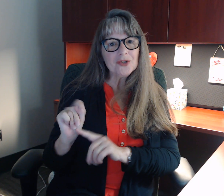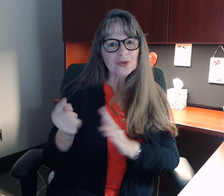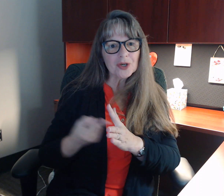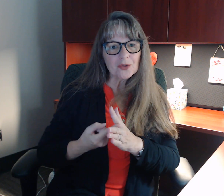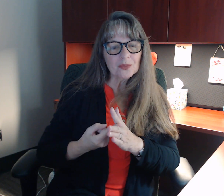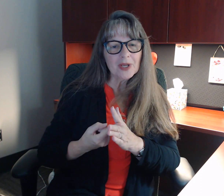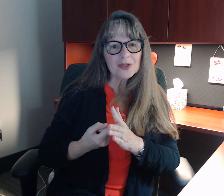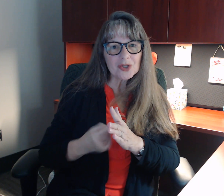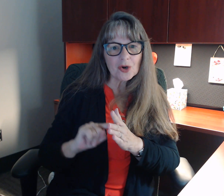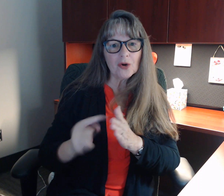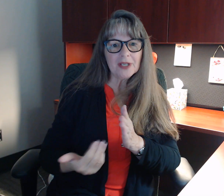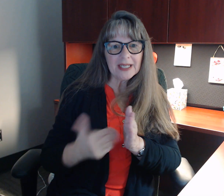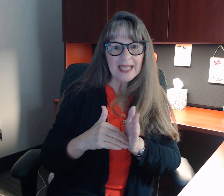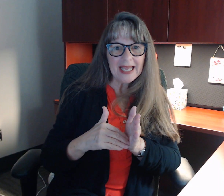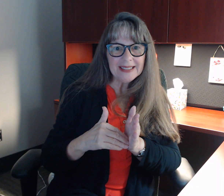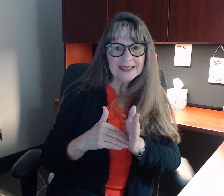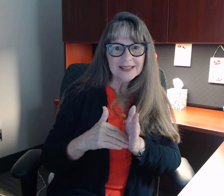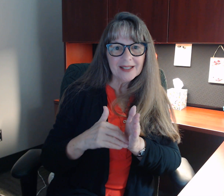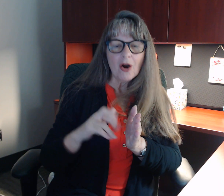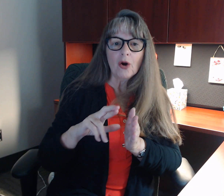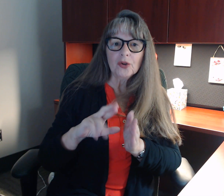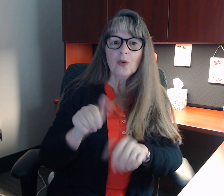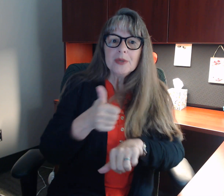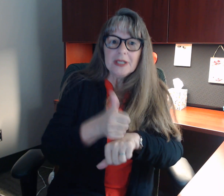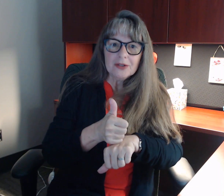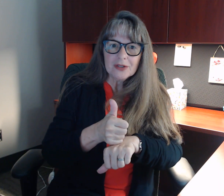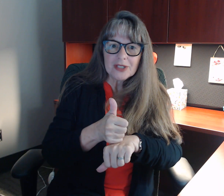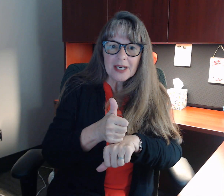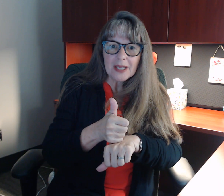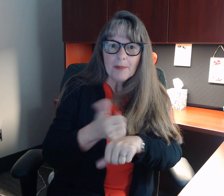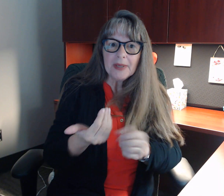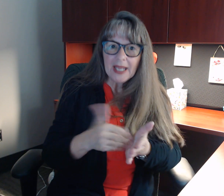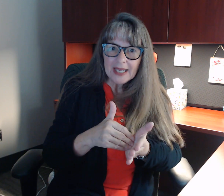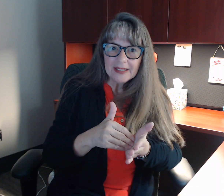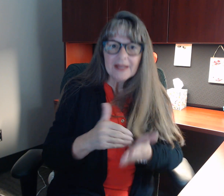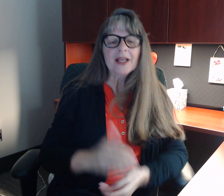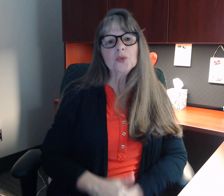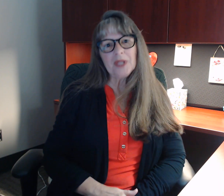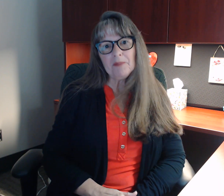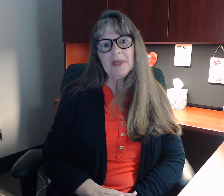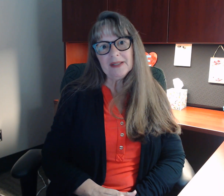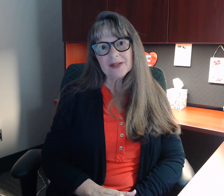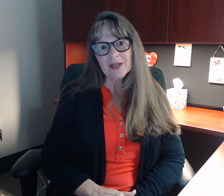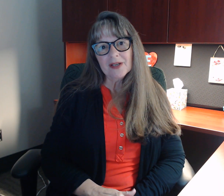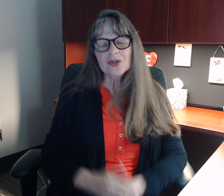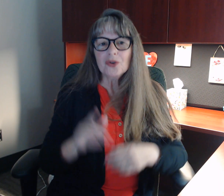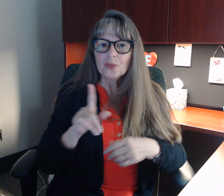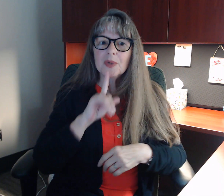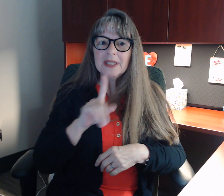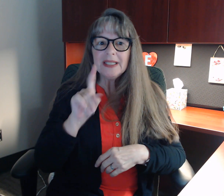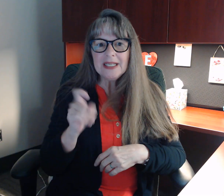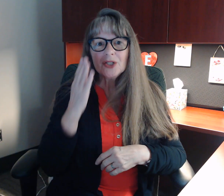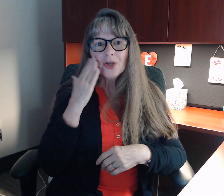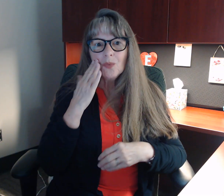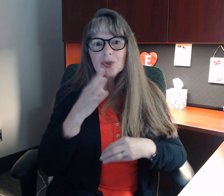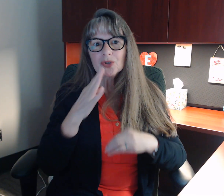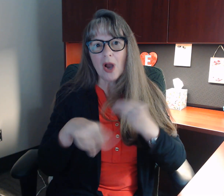going to start it again, or are you going to set it up again? That's what that means. So you really need to know what you're talking